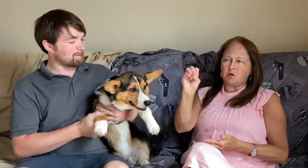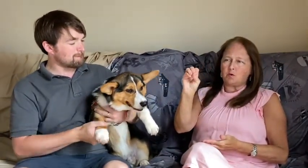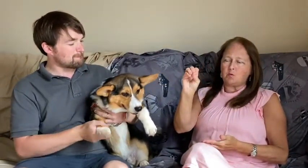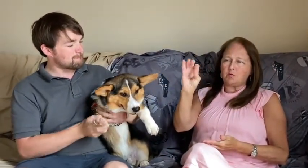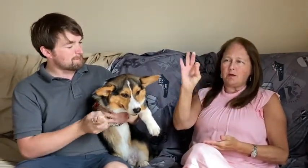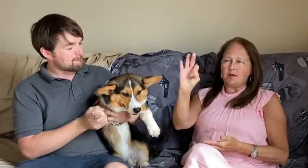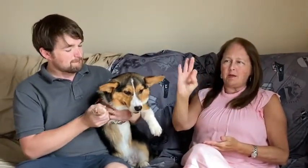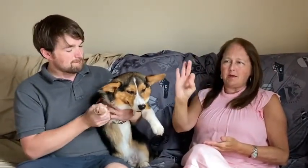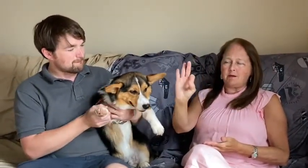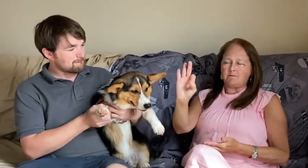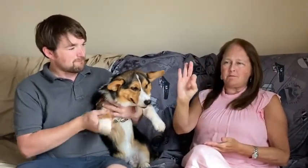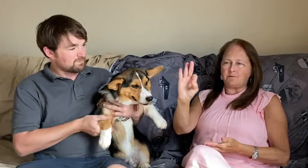W-O-O-F.